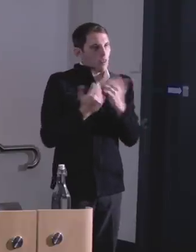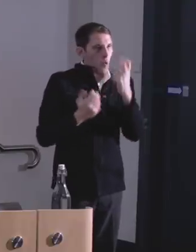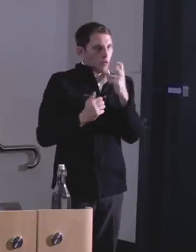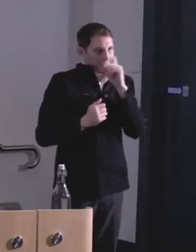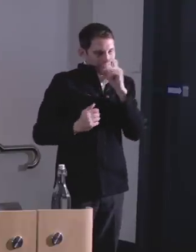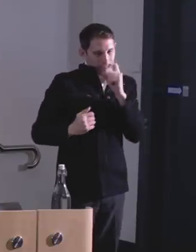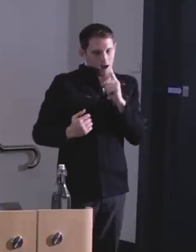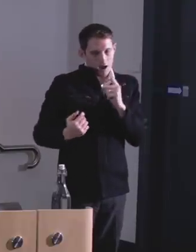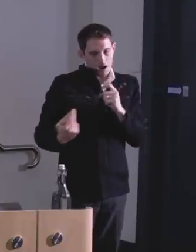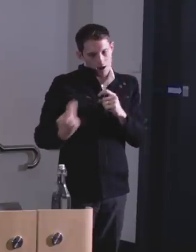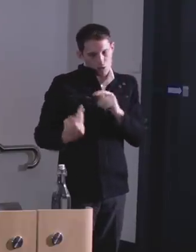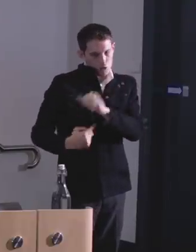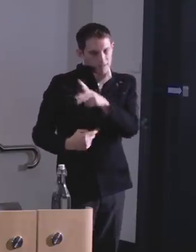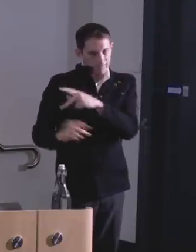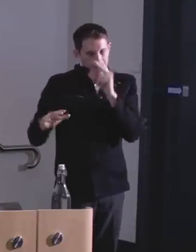sisters here in the Pacific.